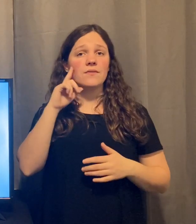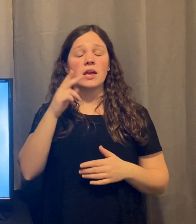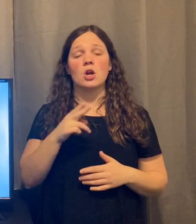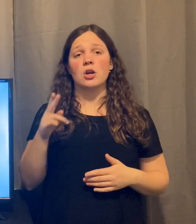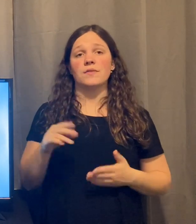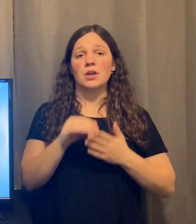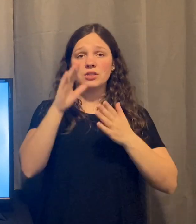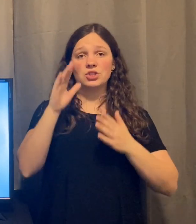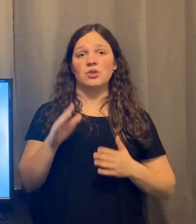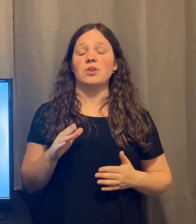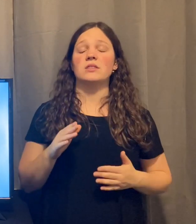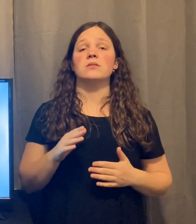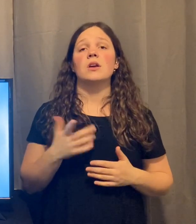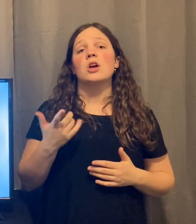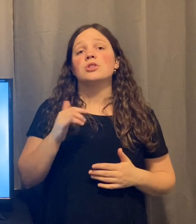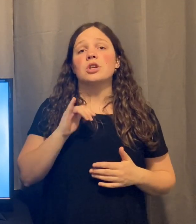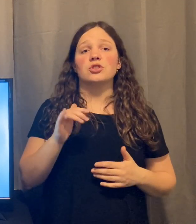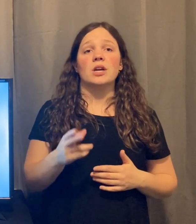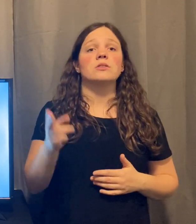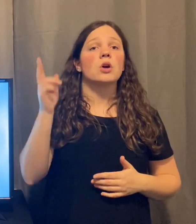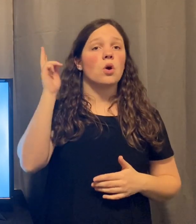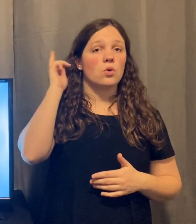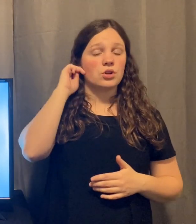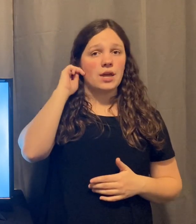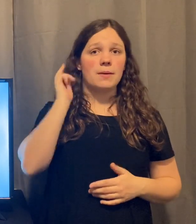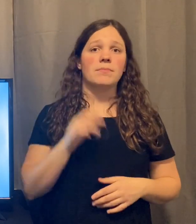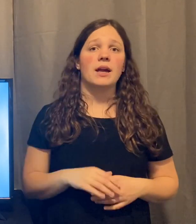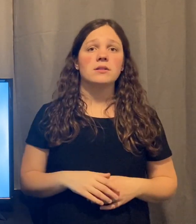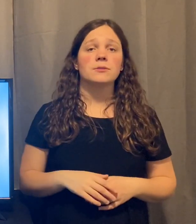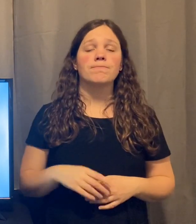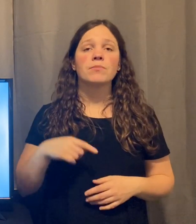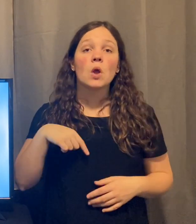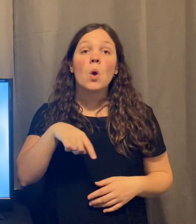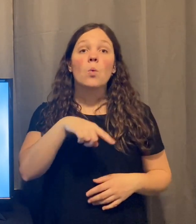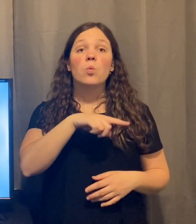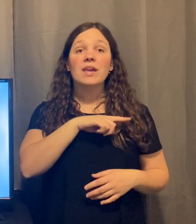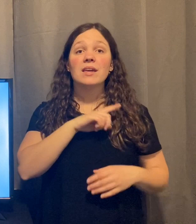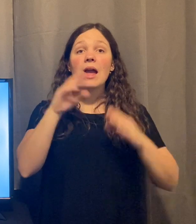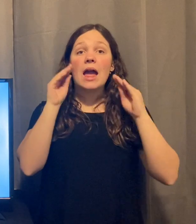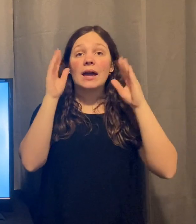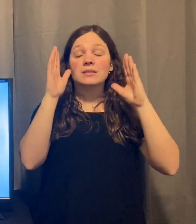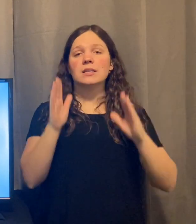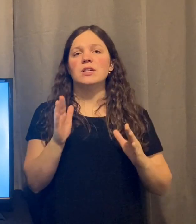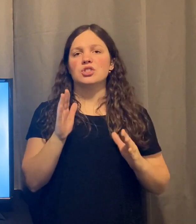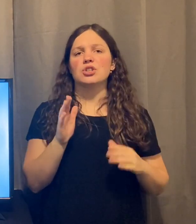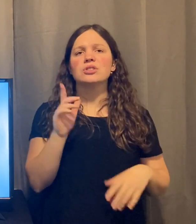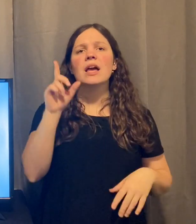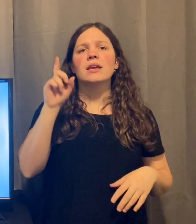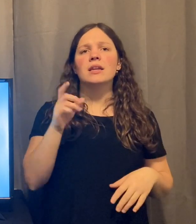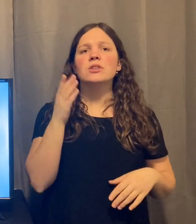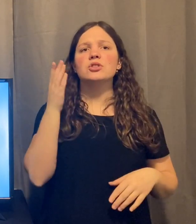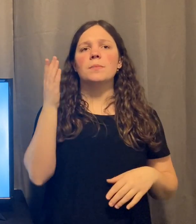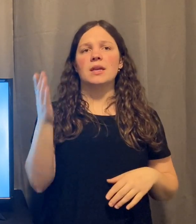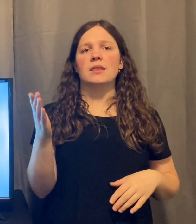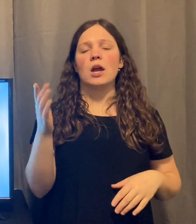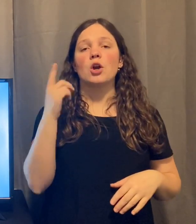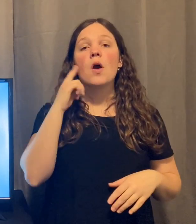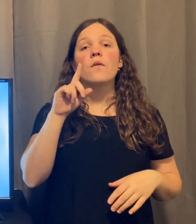and hard of hearing students, such as cochlear implants. We, as teachers, need to be there for